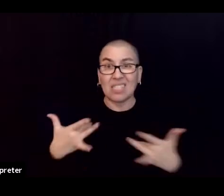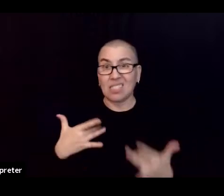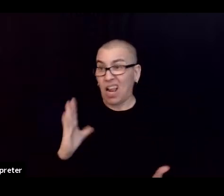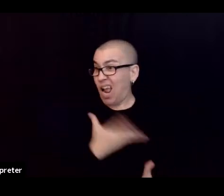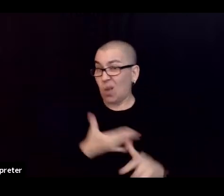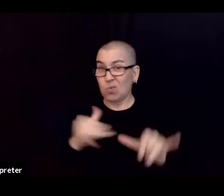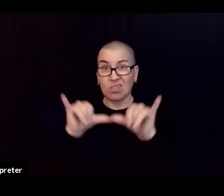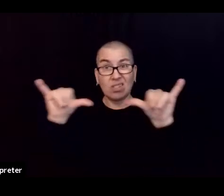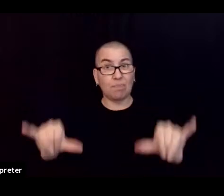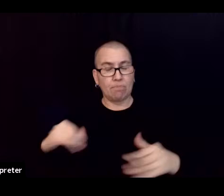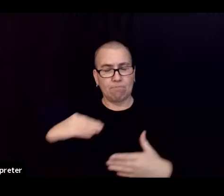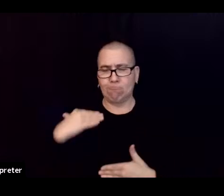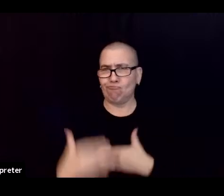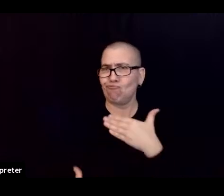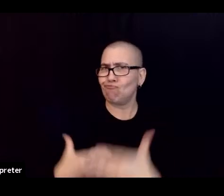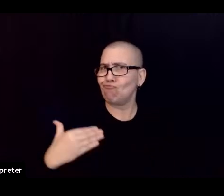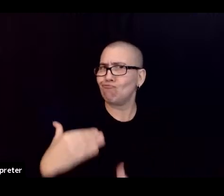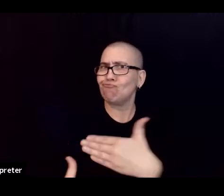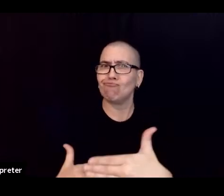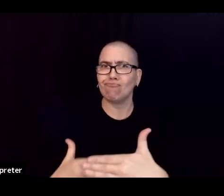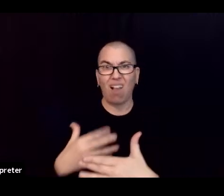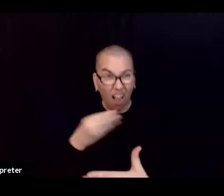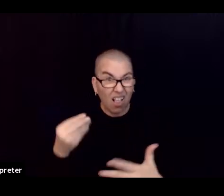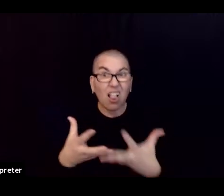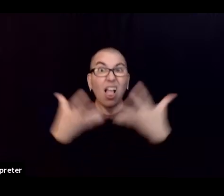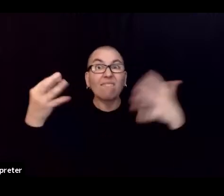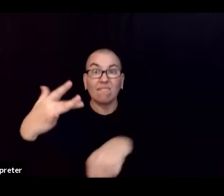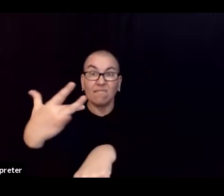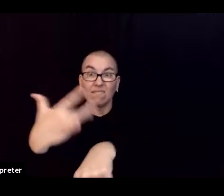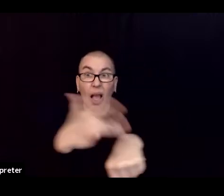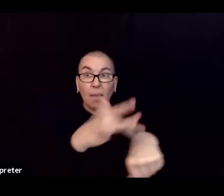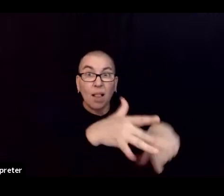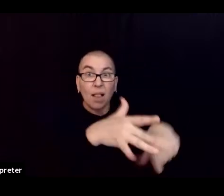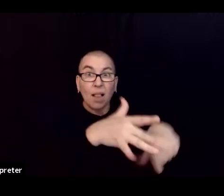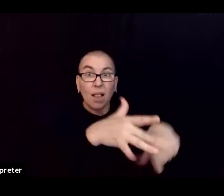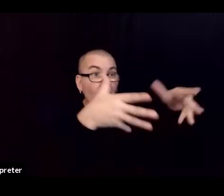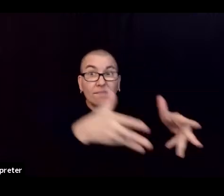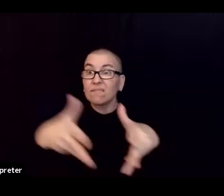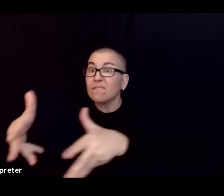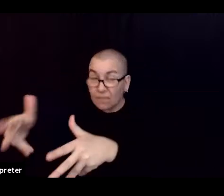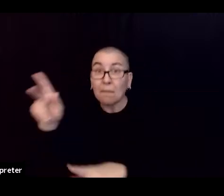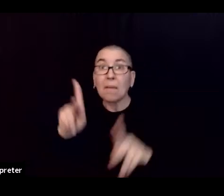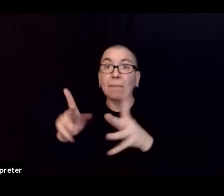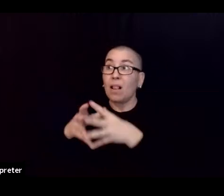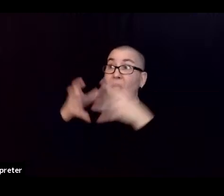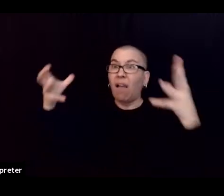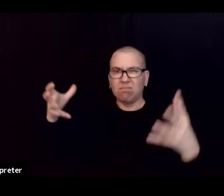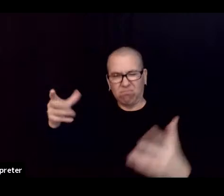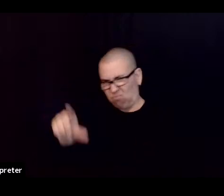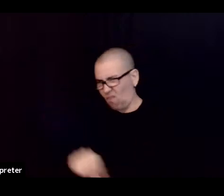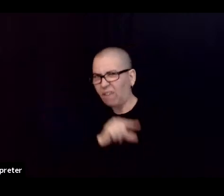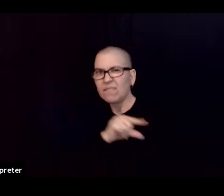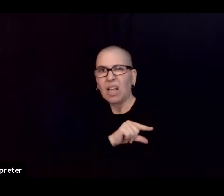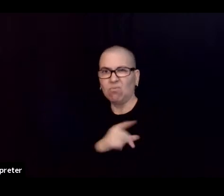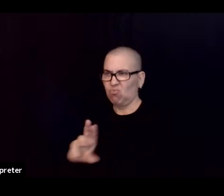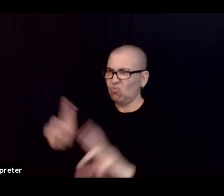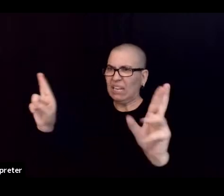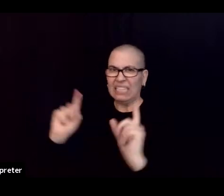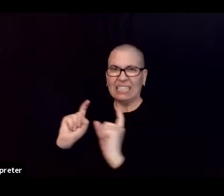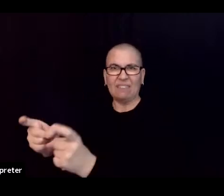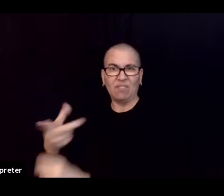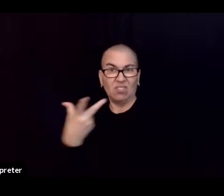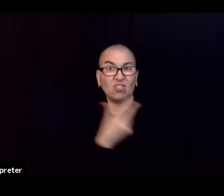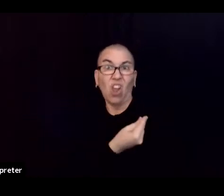and more people are able to access vaccine, closer to their communities. That's been the whole goal. But I do